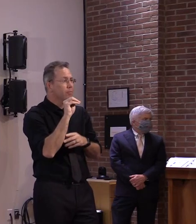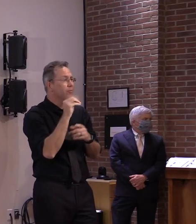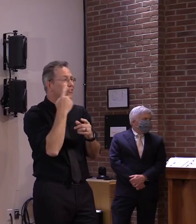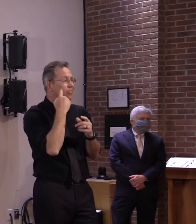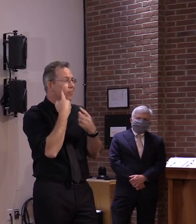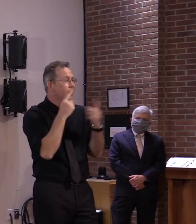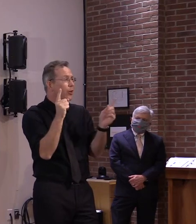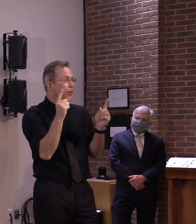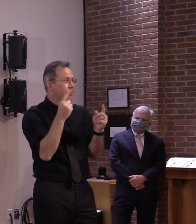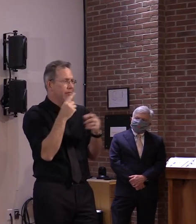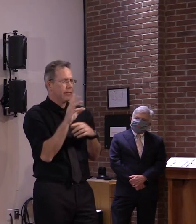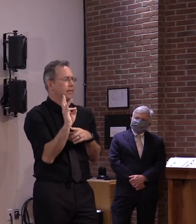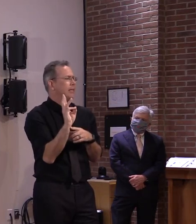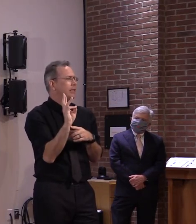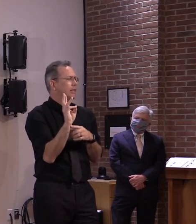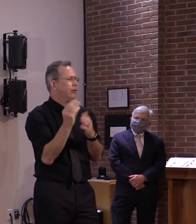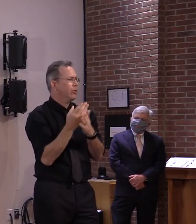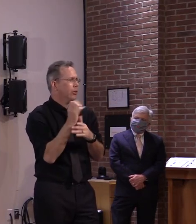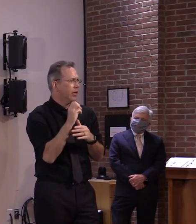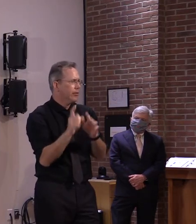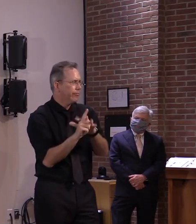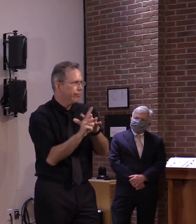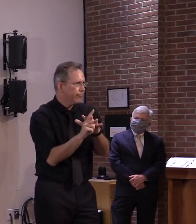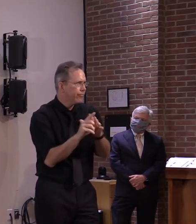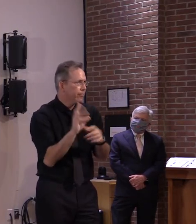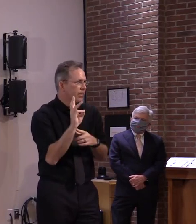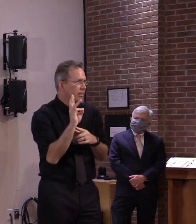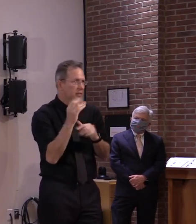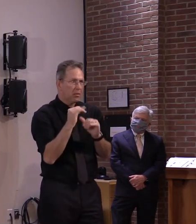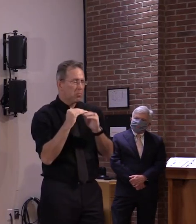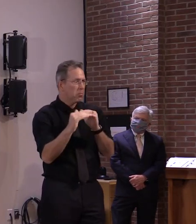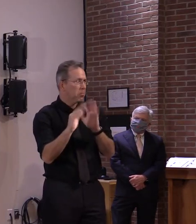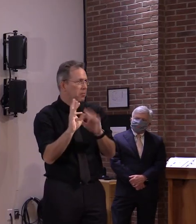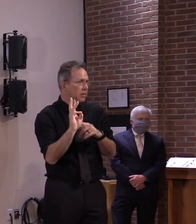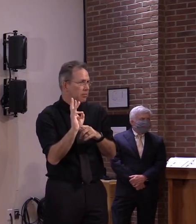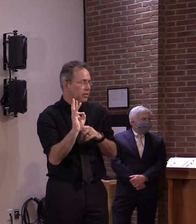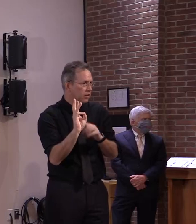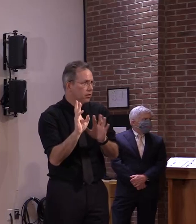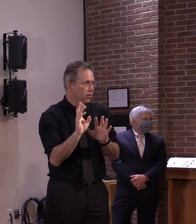week. And those still remain. They're not linked to